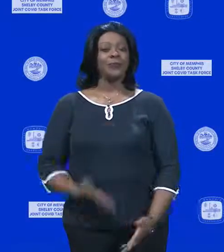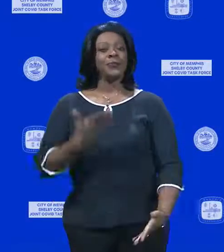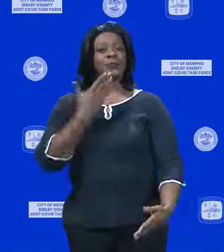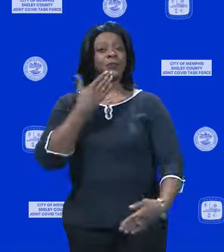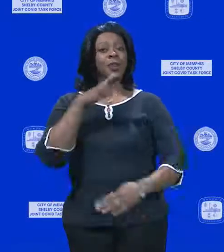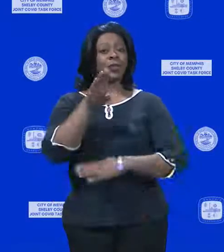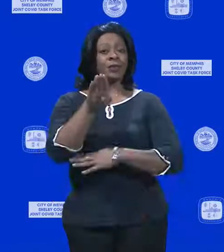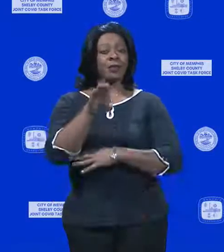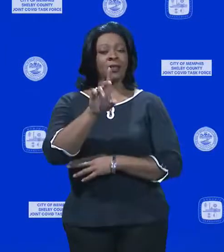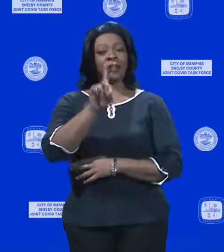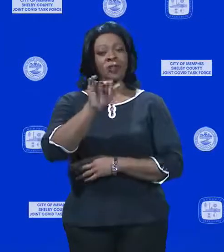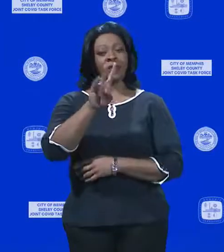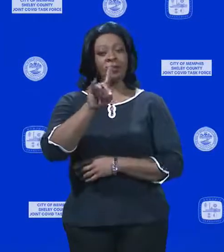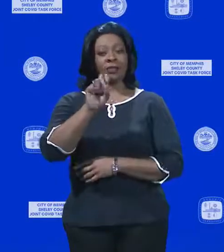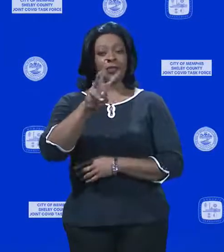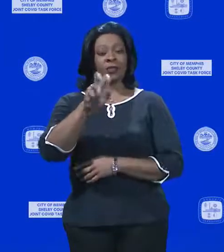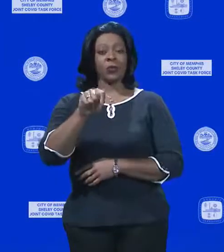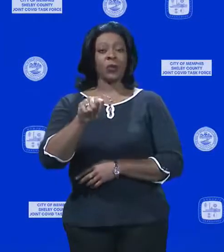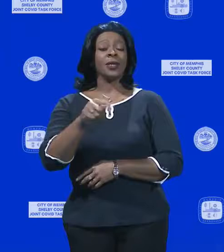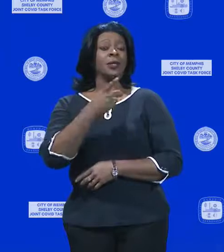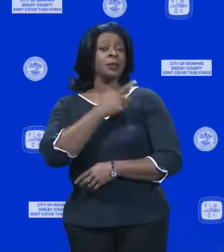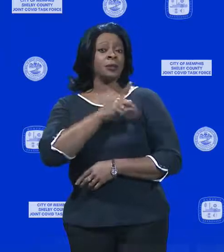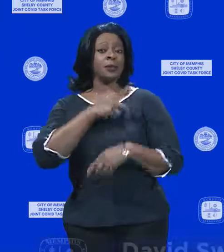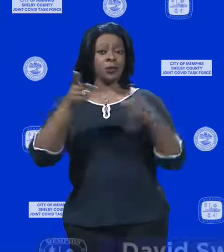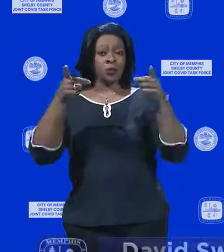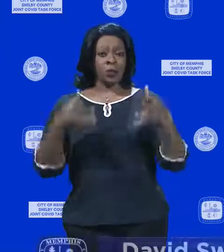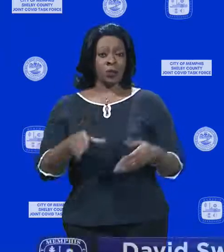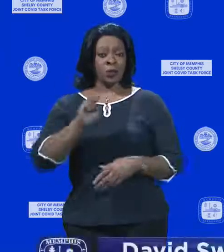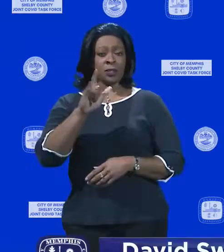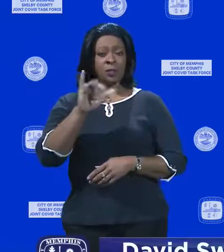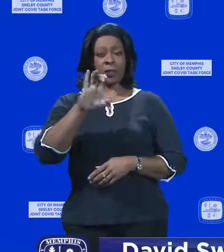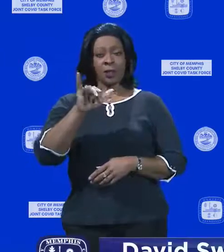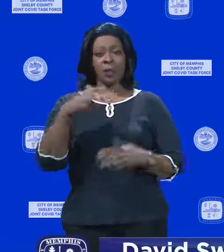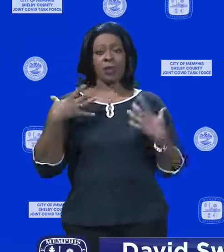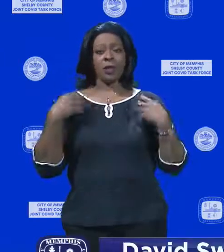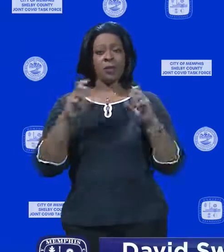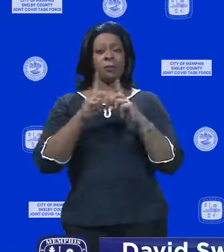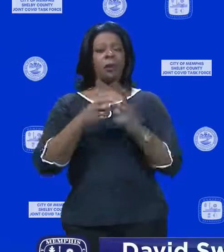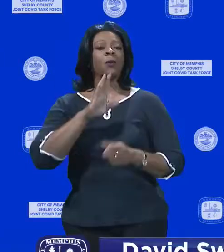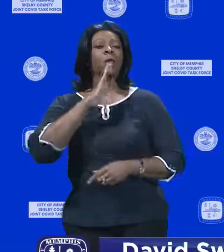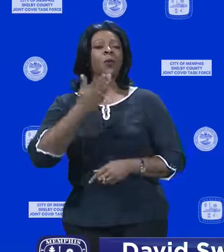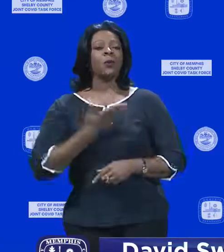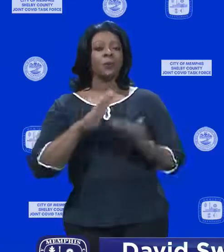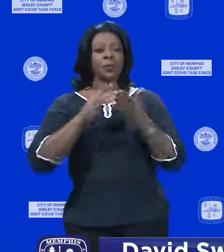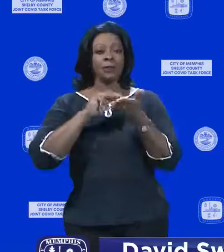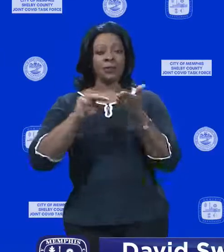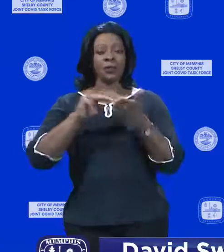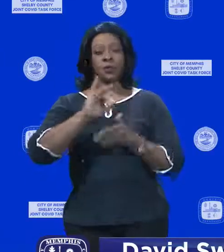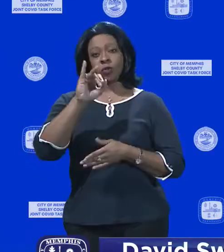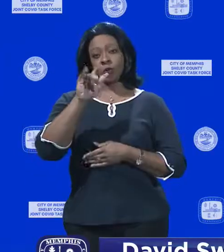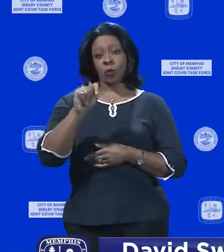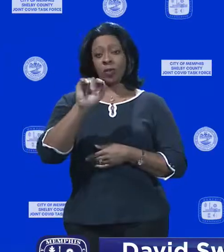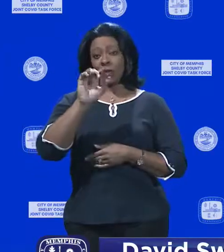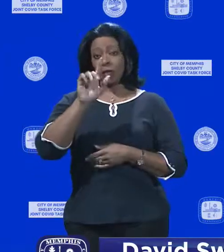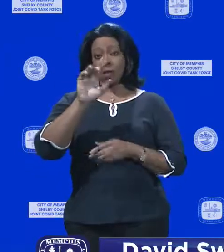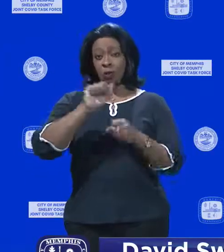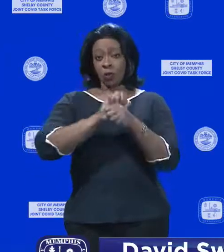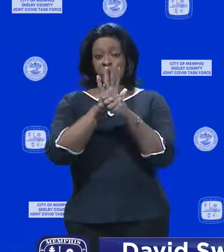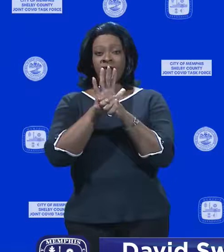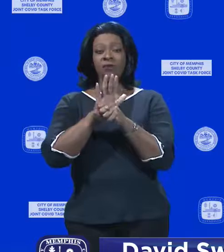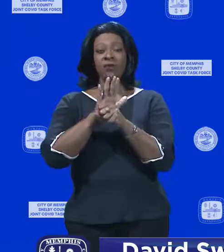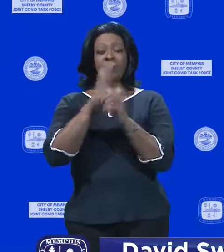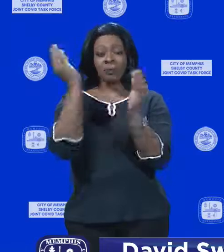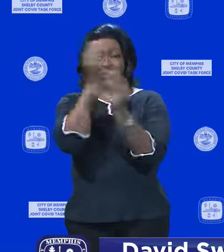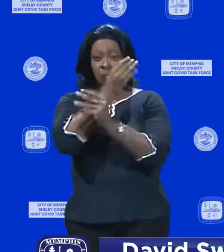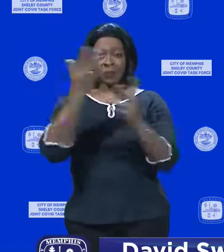Good afternoon. David Sweat, Deputy Director, Shelby County Health Department, and welcome to the City of Memphis and Shelby County Joint COVID Task Force